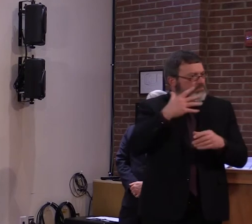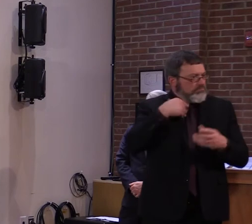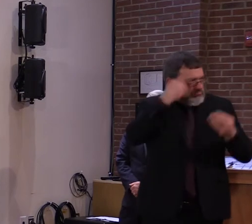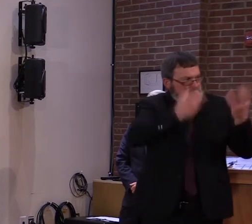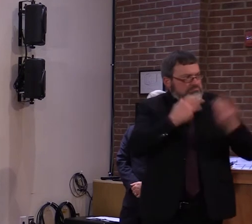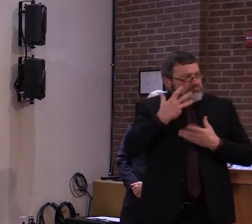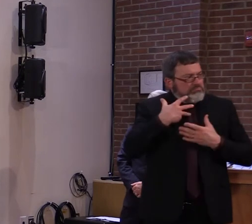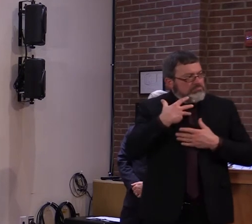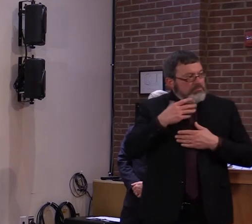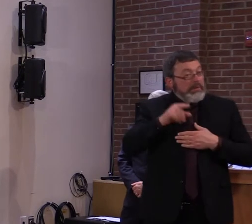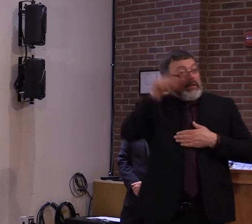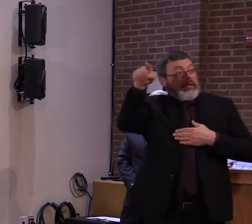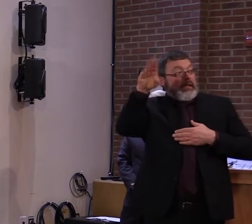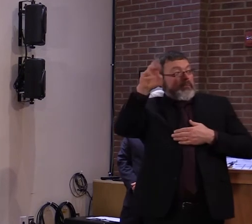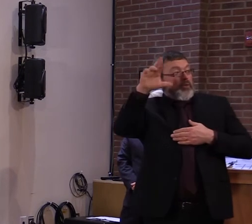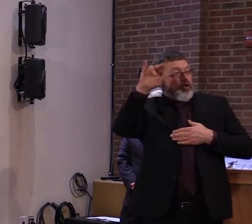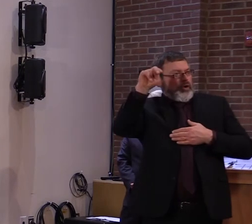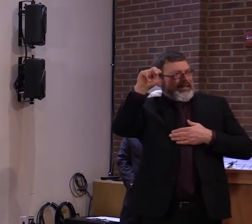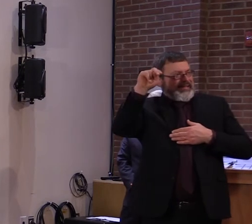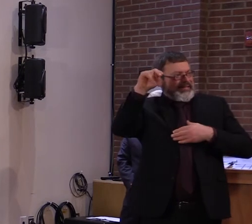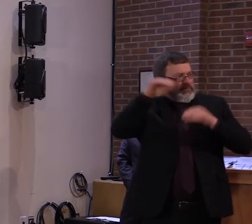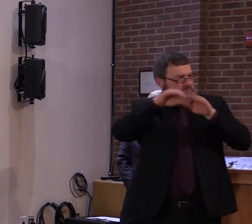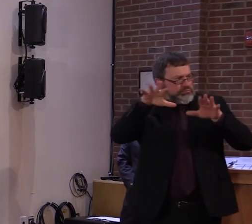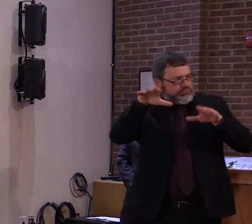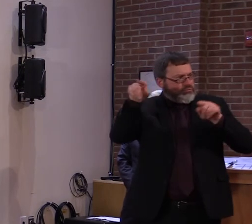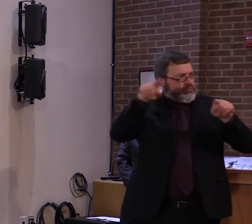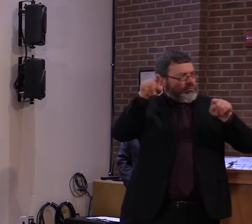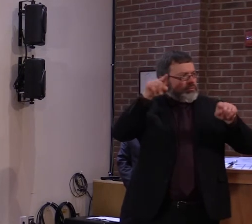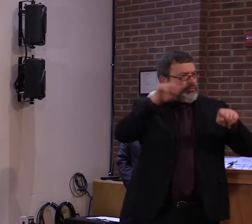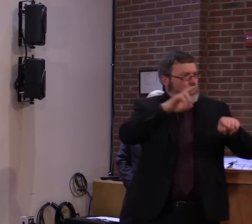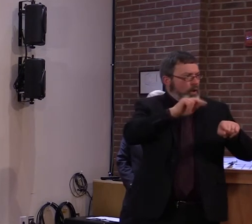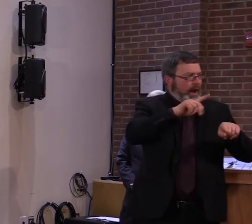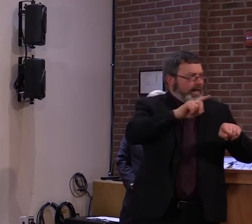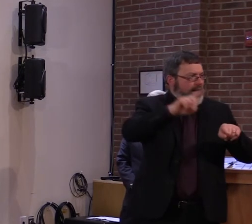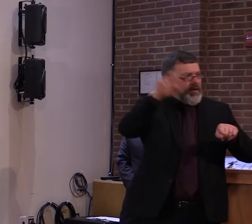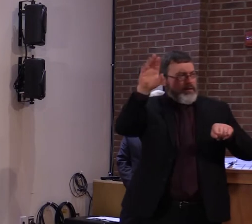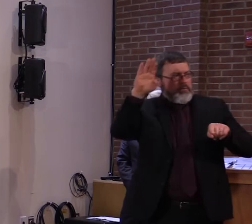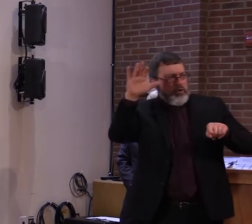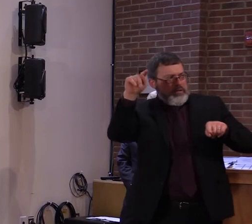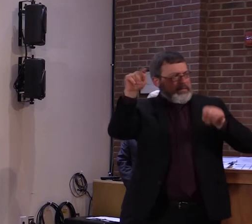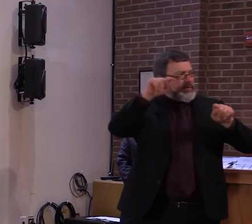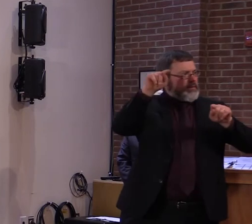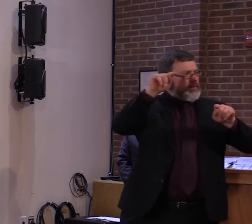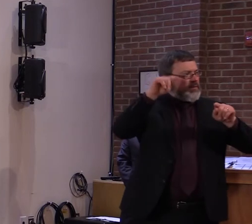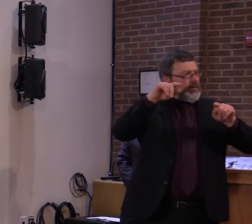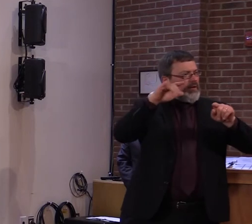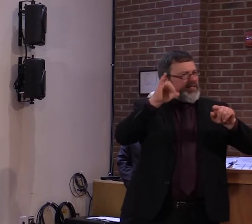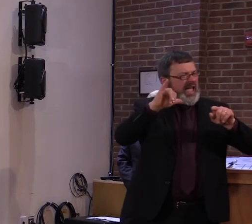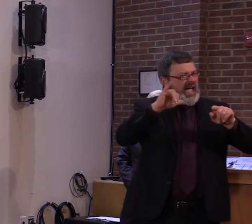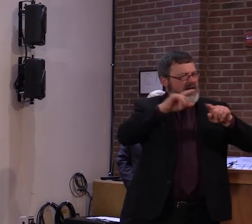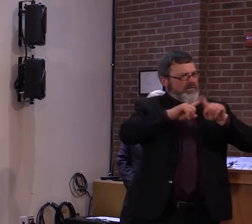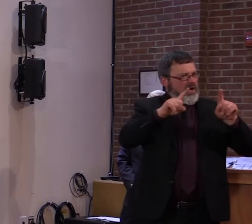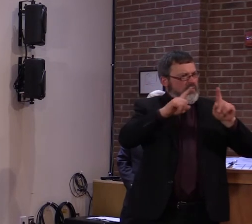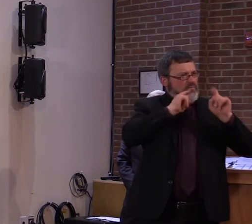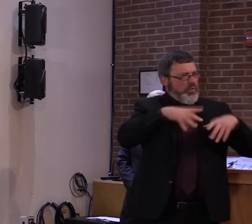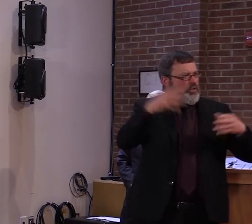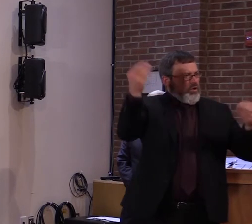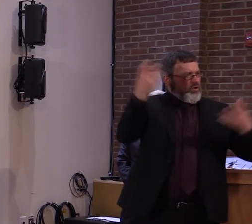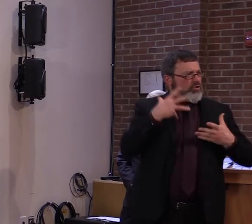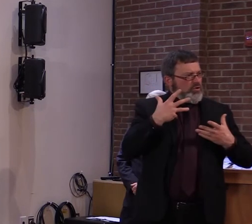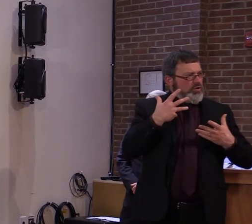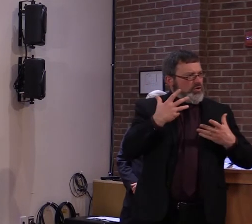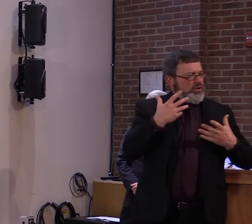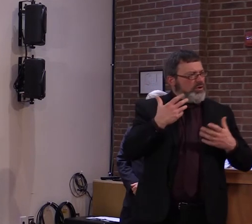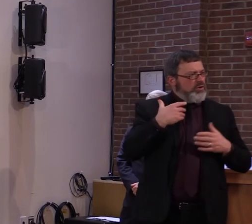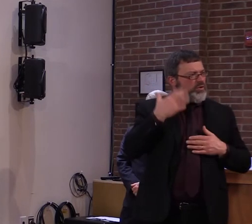potential situation because the reporter asked at a press conference. Why doesn't the state release facility by facility data the way